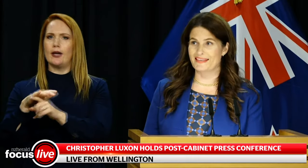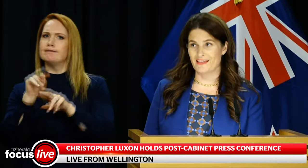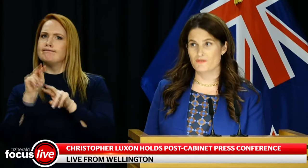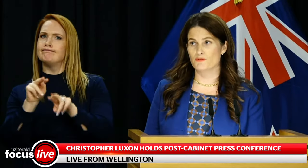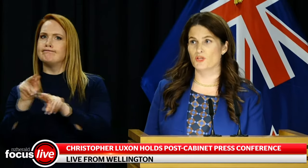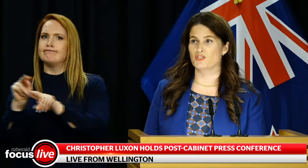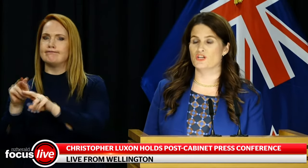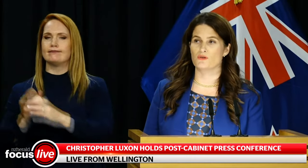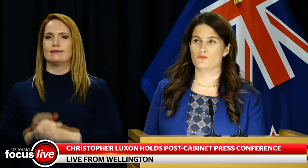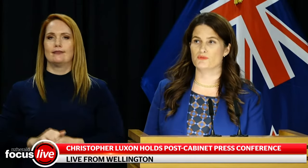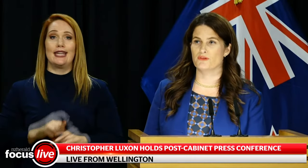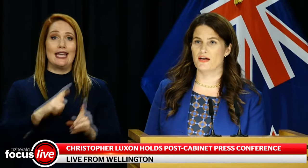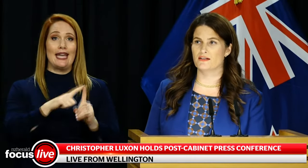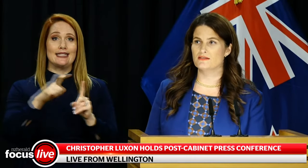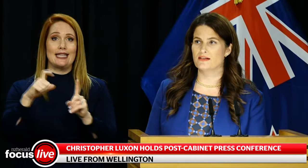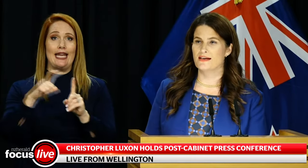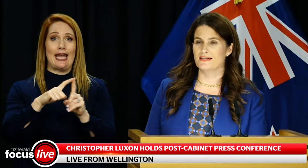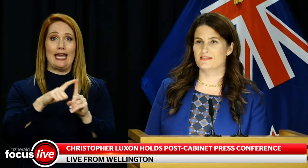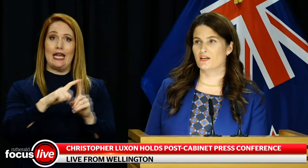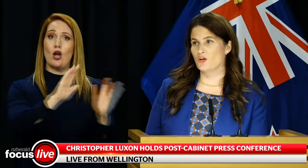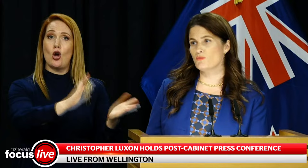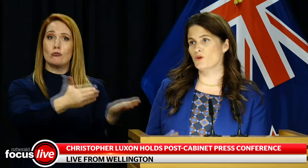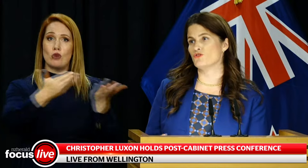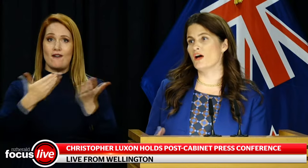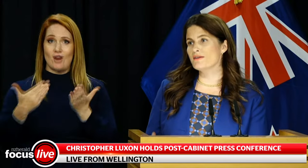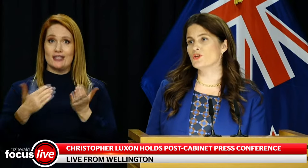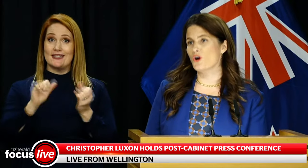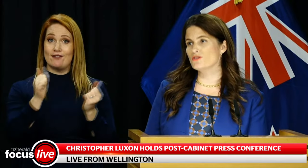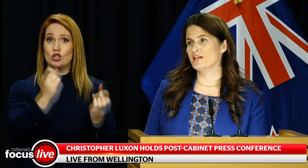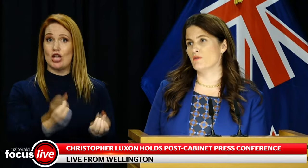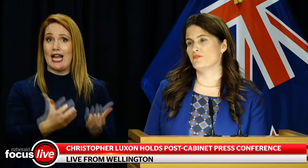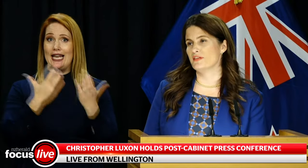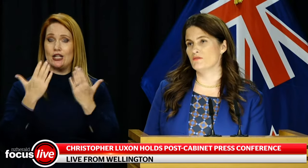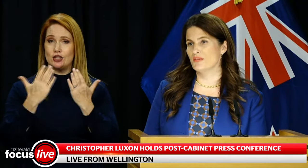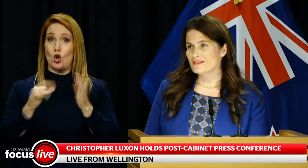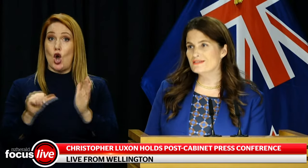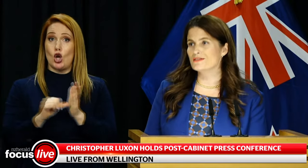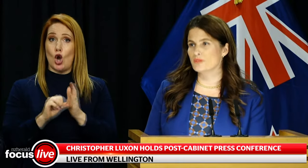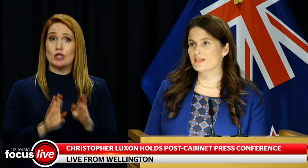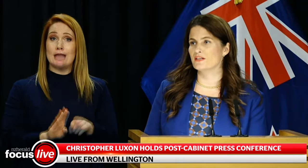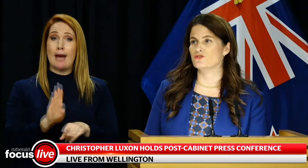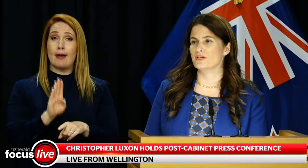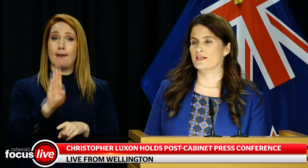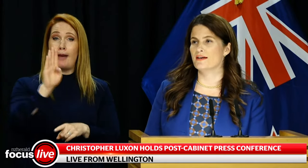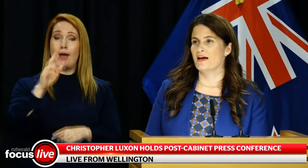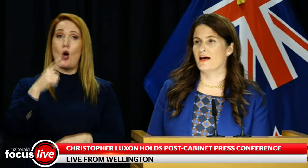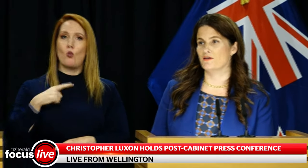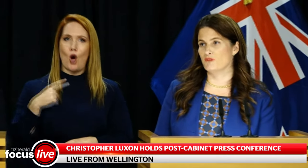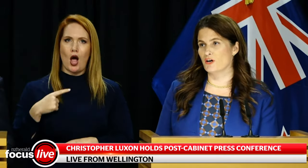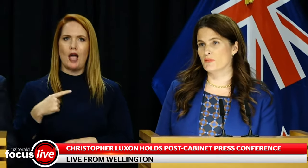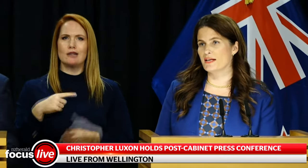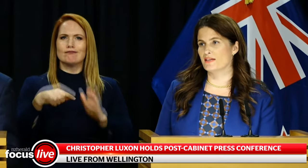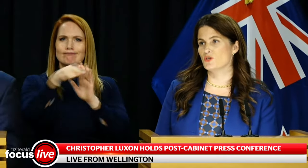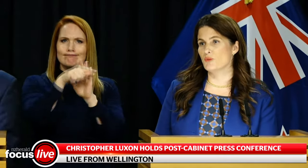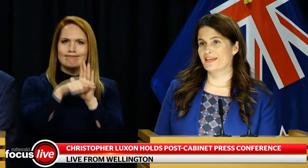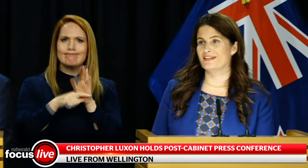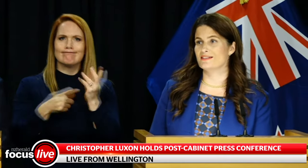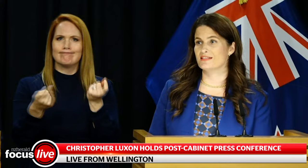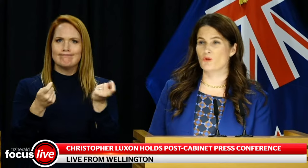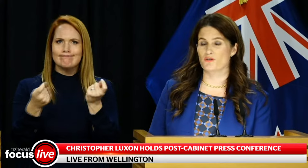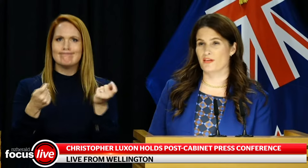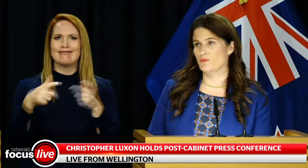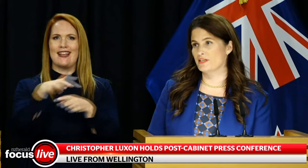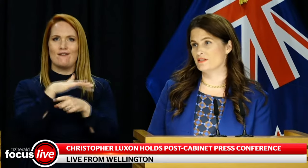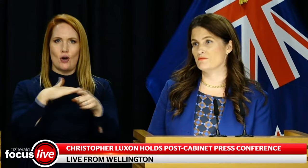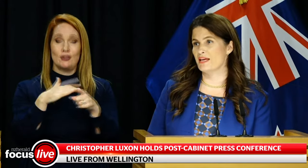because what we hear from early childhood providers is that a lot of what drives cost up for them is the regulatory environment, and so we're